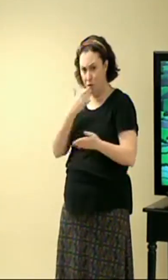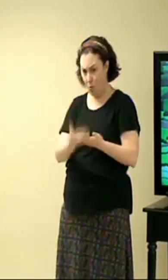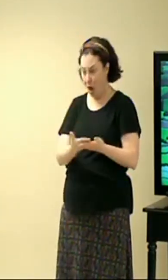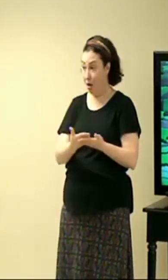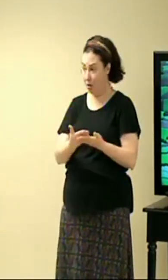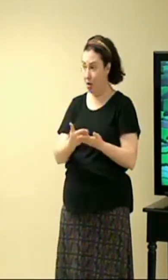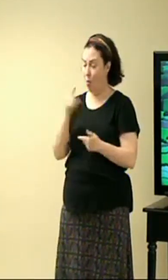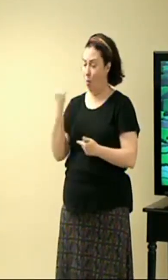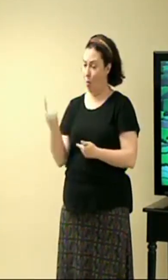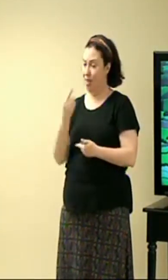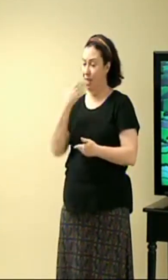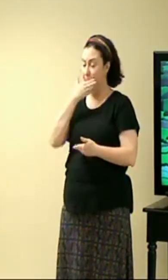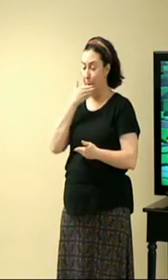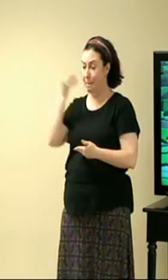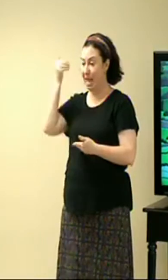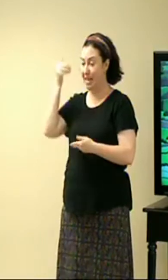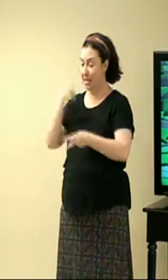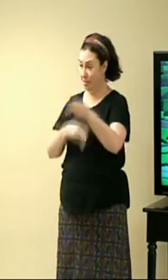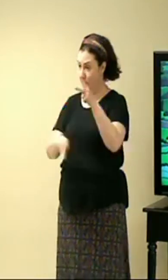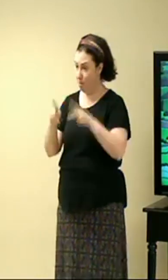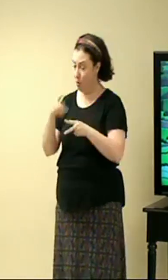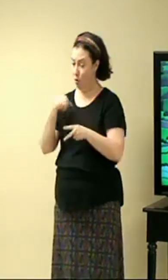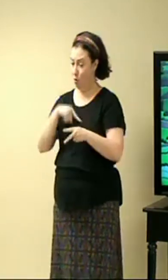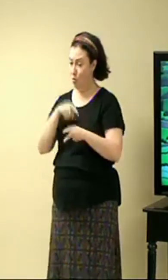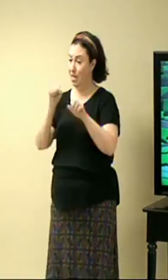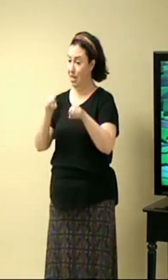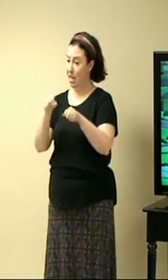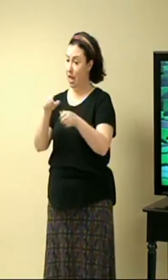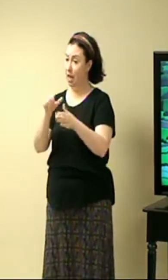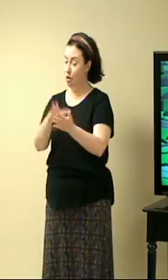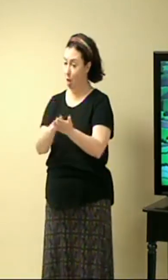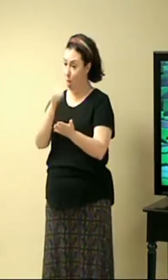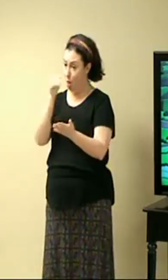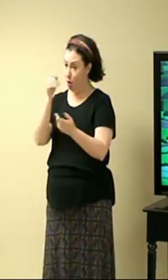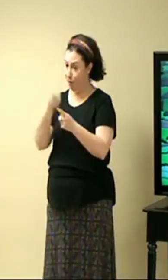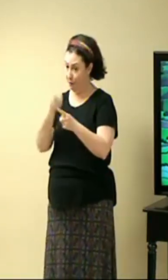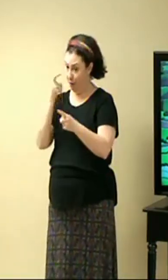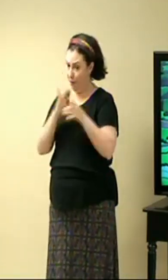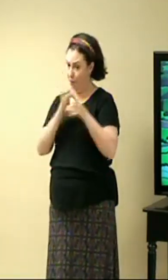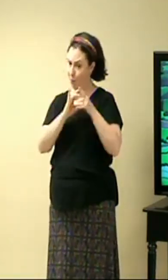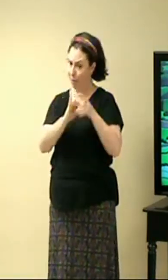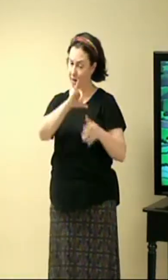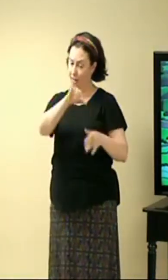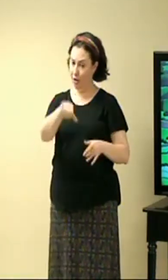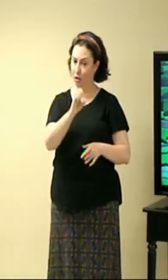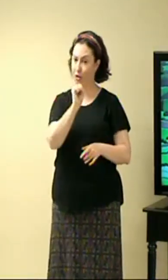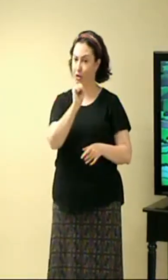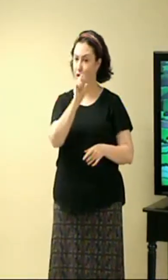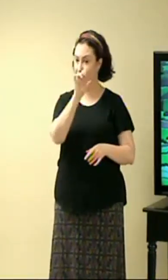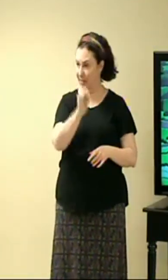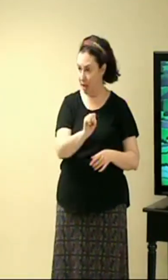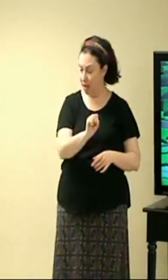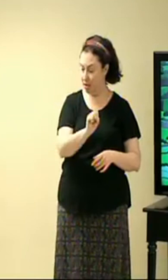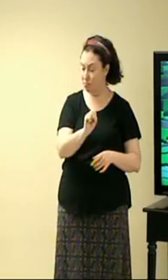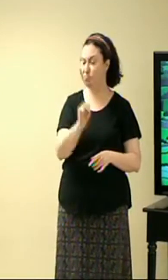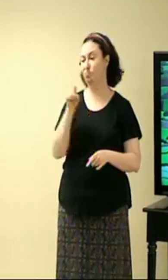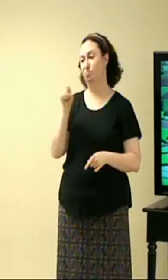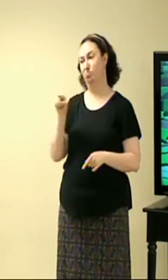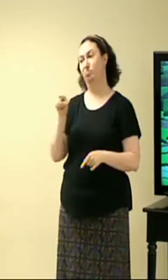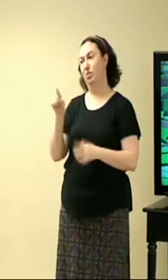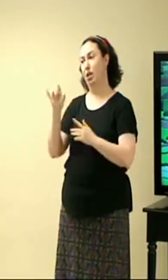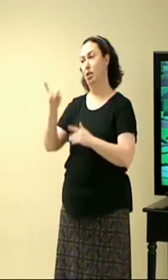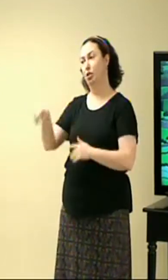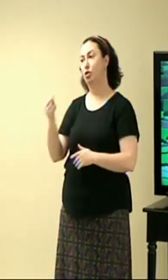from is John. And so John writes his gospel with one purpose in mind. He wants us to understand how we can have eternal